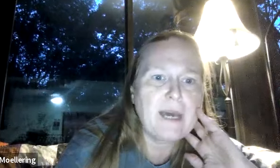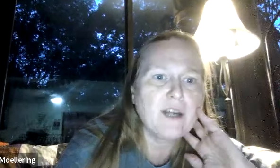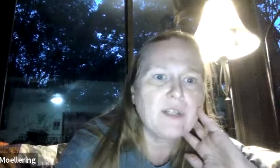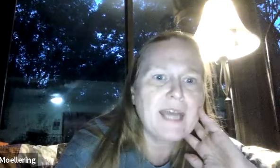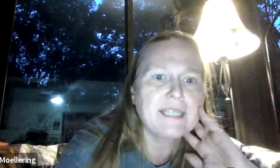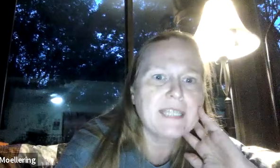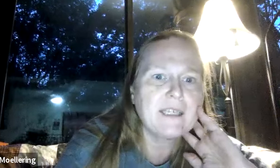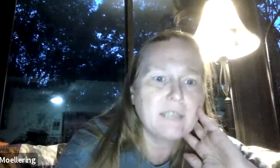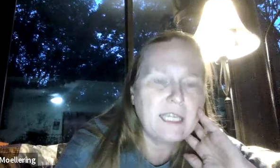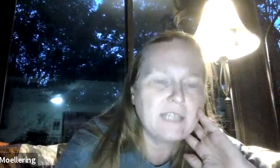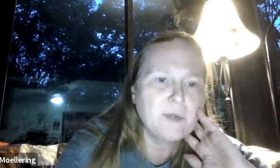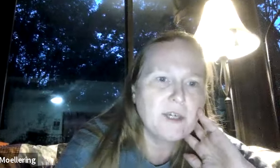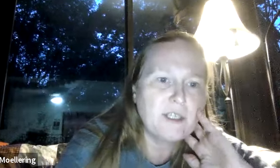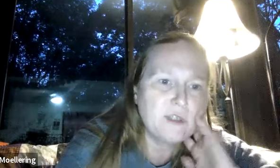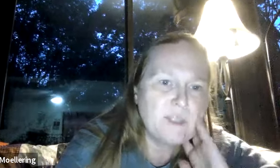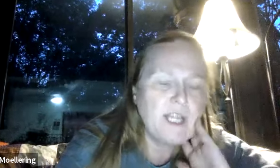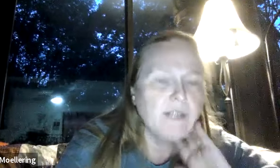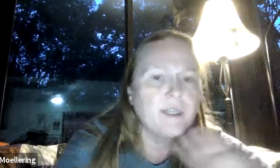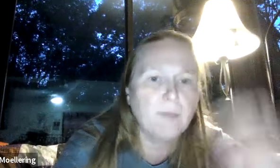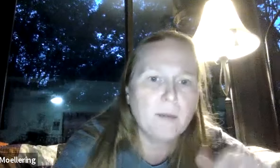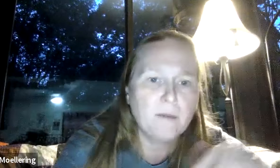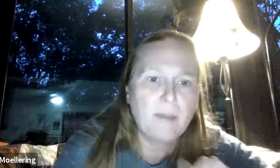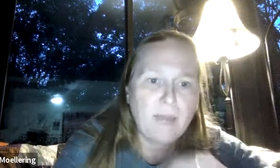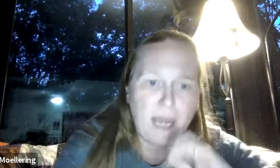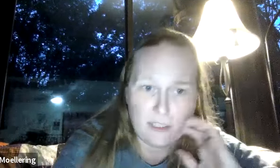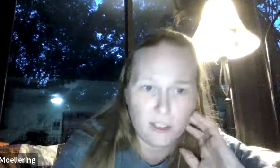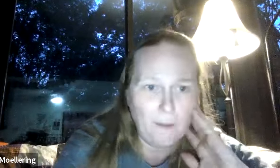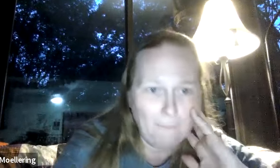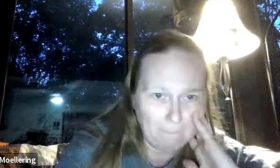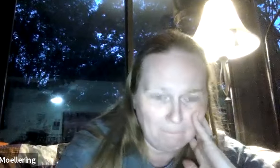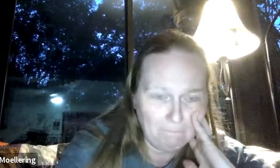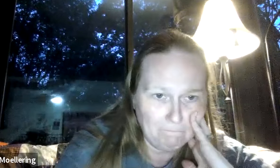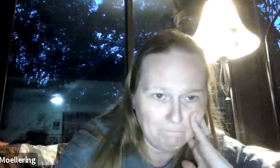our class and a link to our YouTube channel at the bottom of that page.